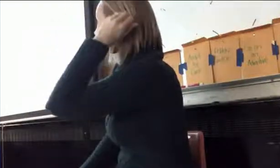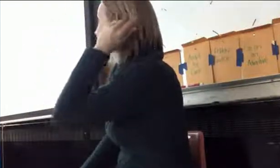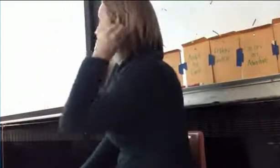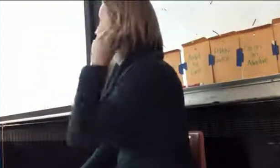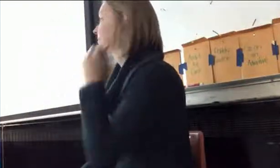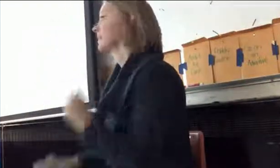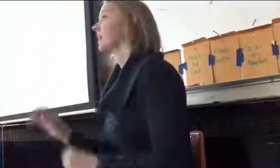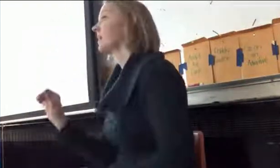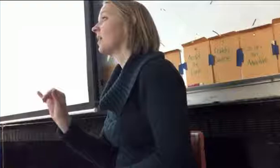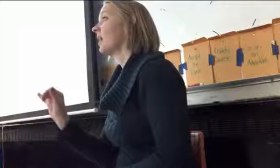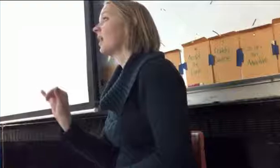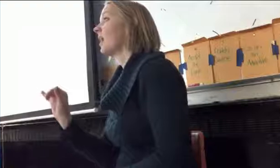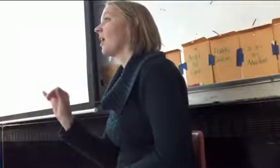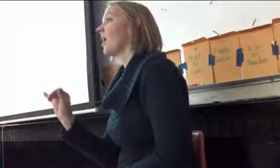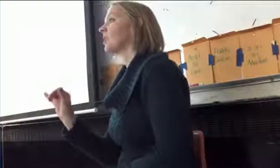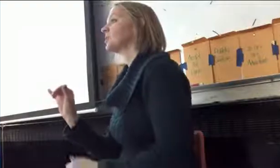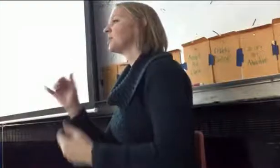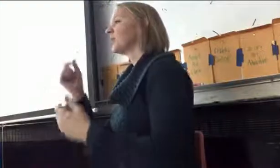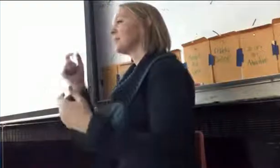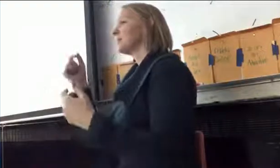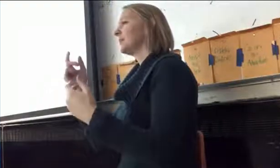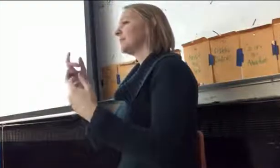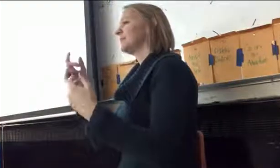This one's also somewhat of an optical illusion.